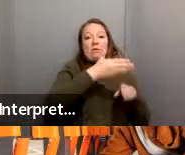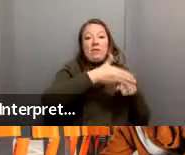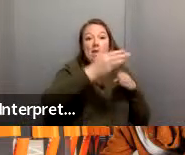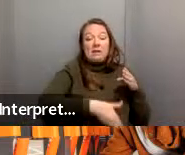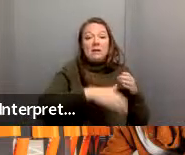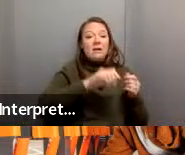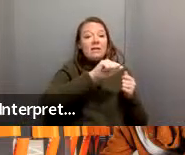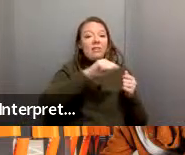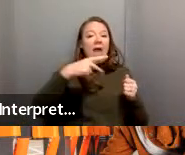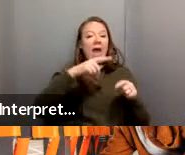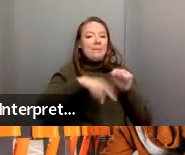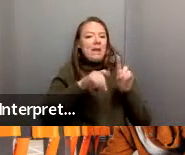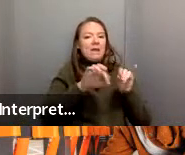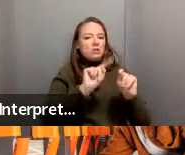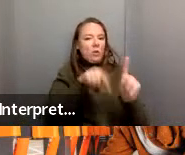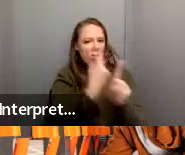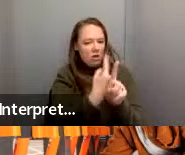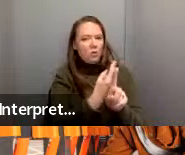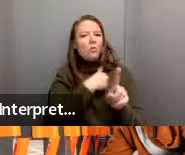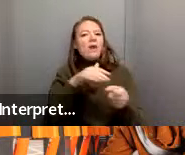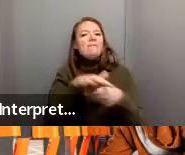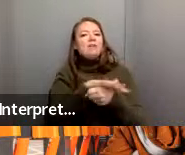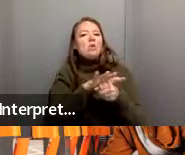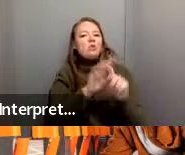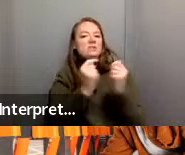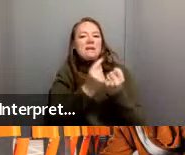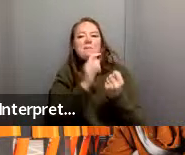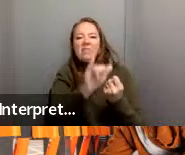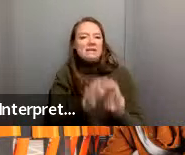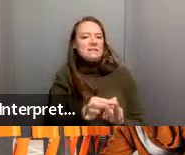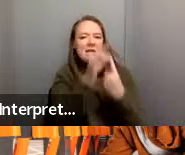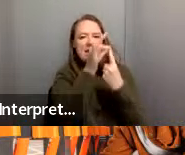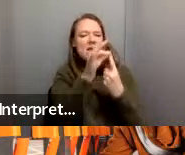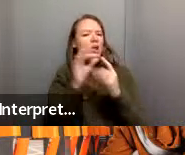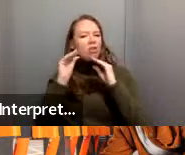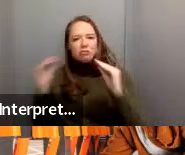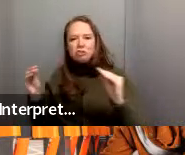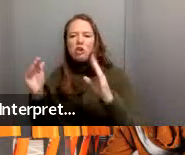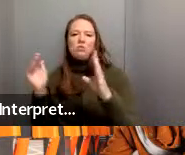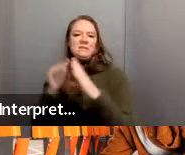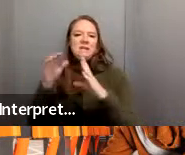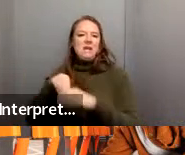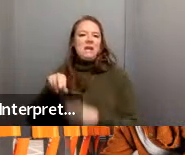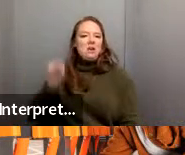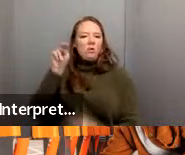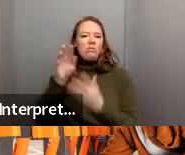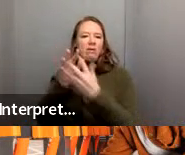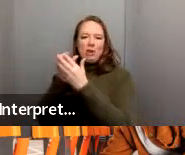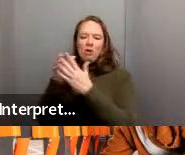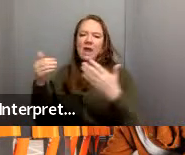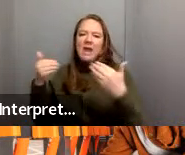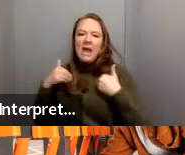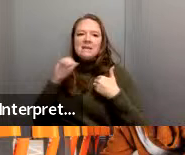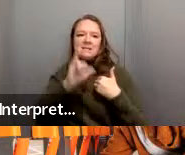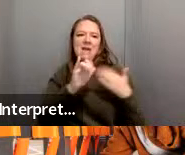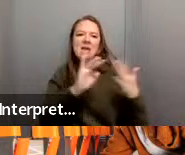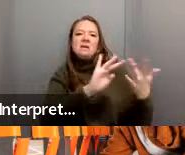going to hear from in a moment here, but that is unique. There is no city in North America that has that network of required